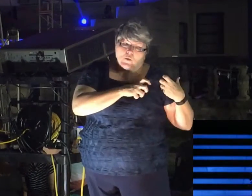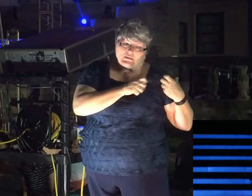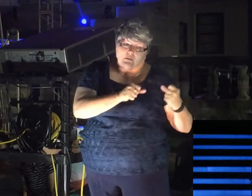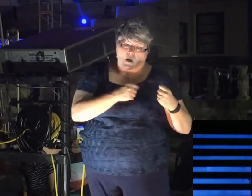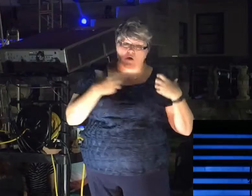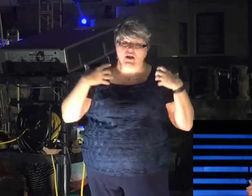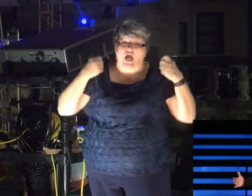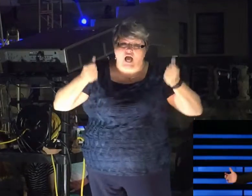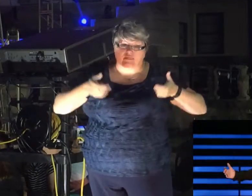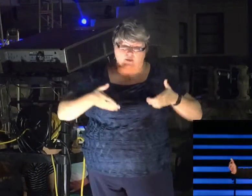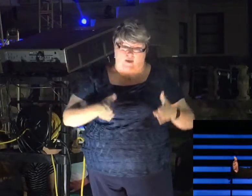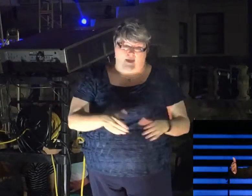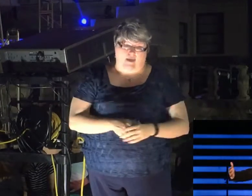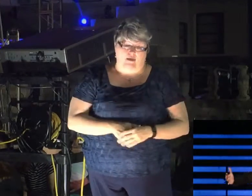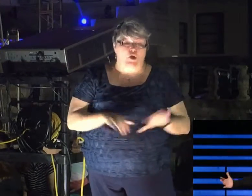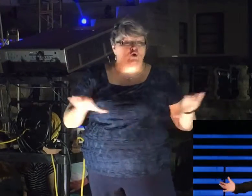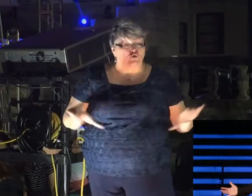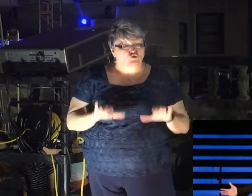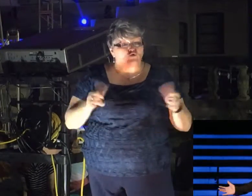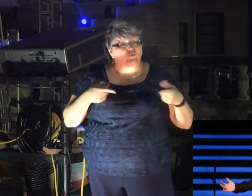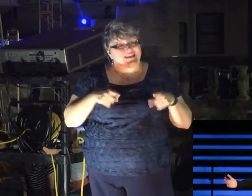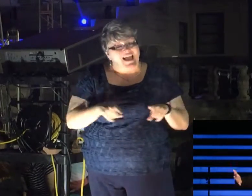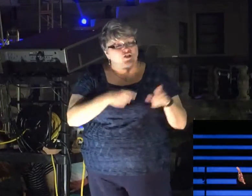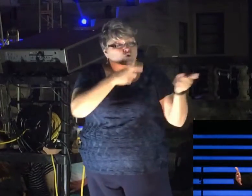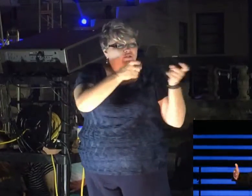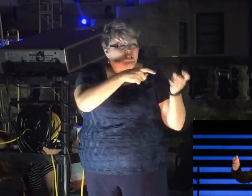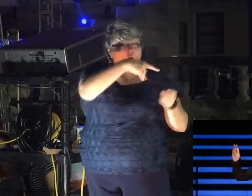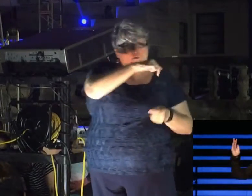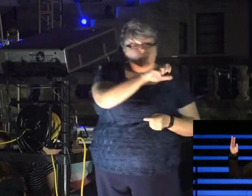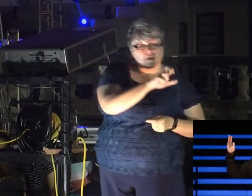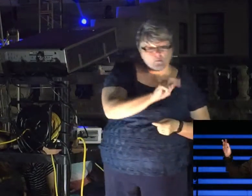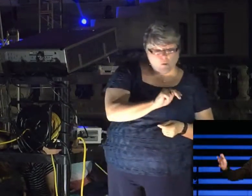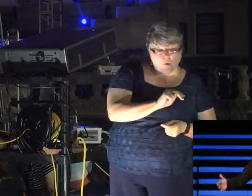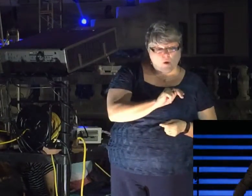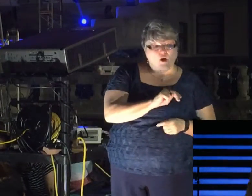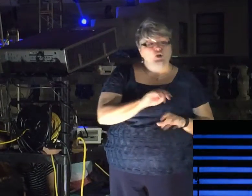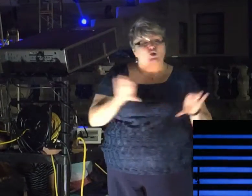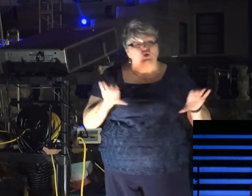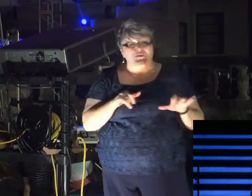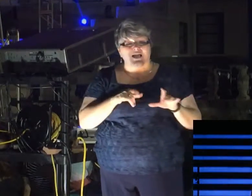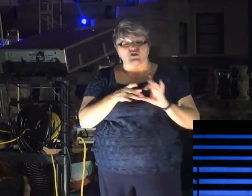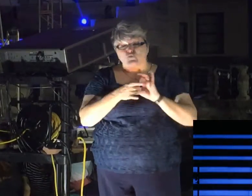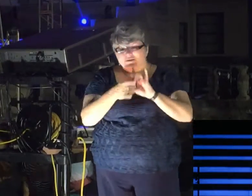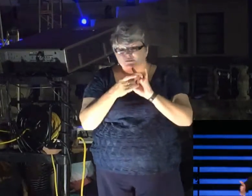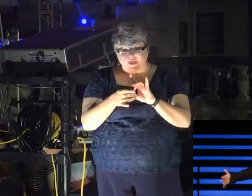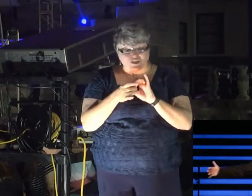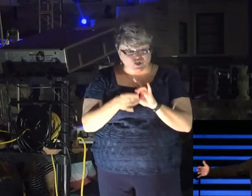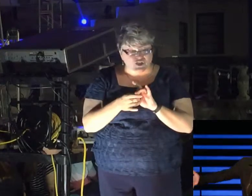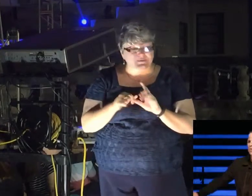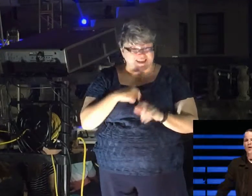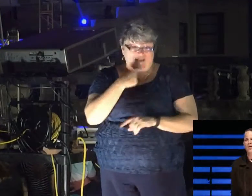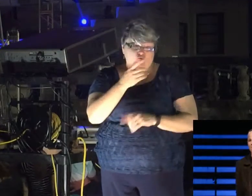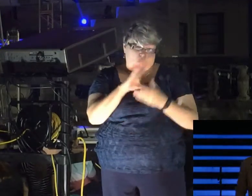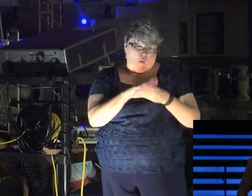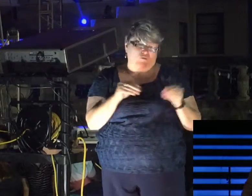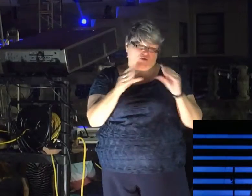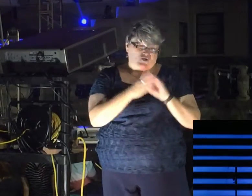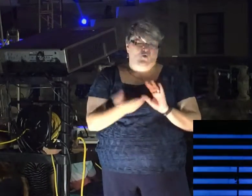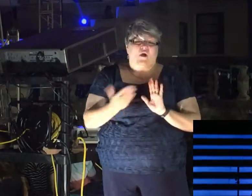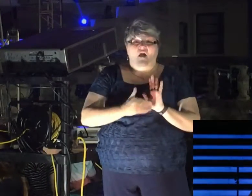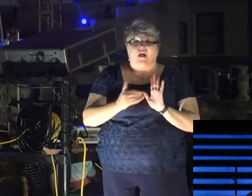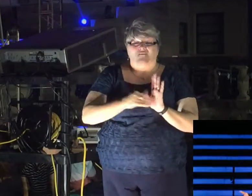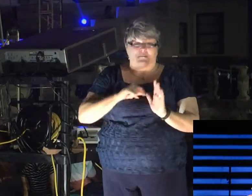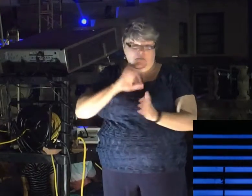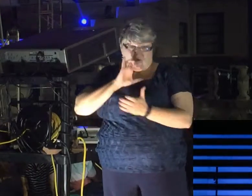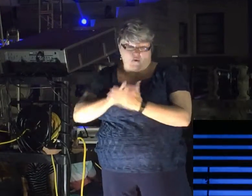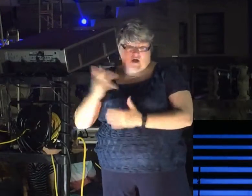this power in a healthy way. Do it as you deal with pornography. Do it as you deal with relationships. I've told the